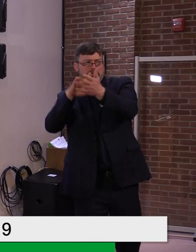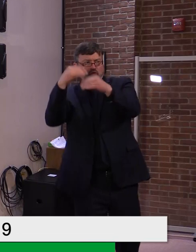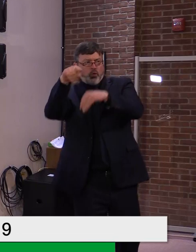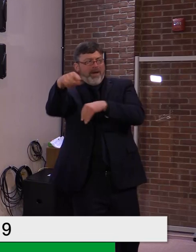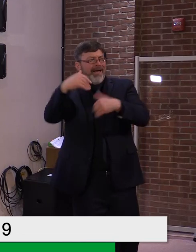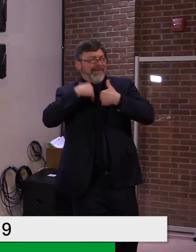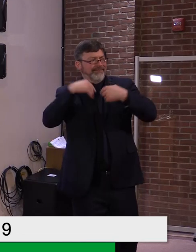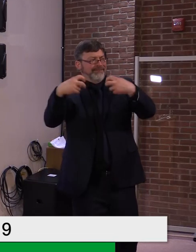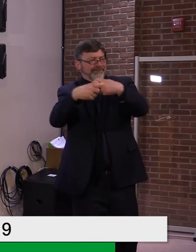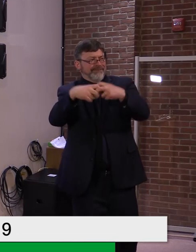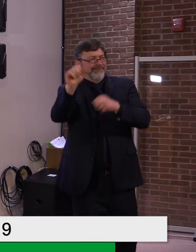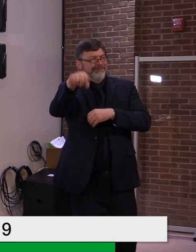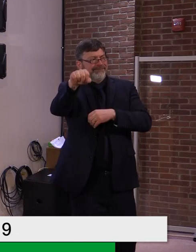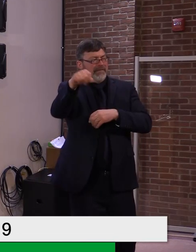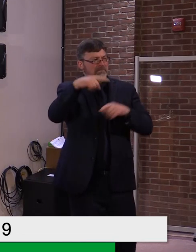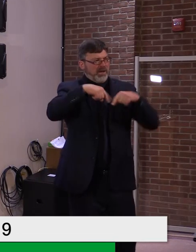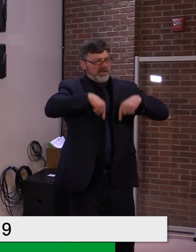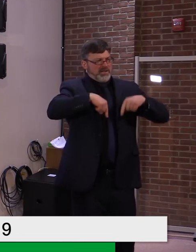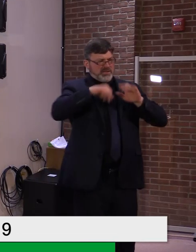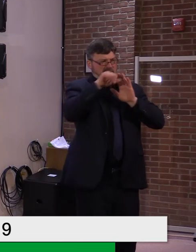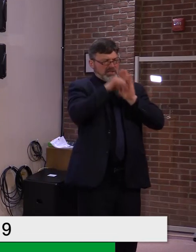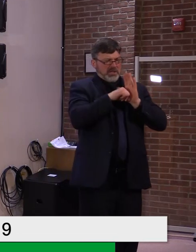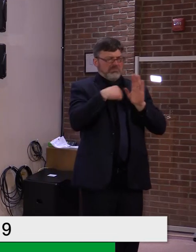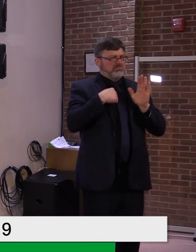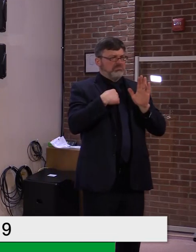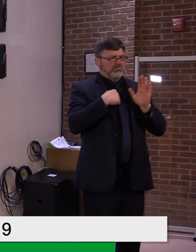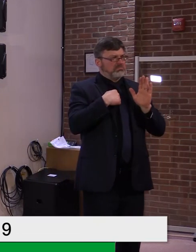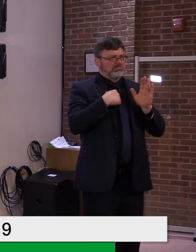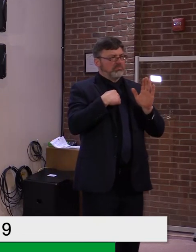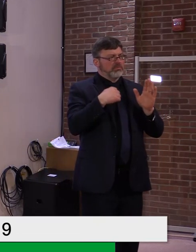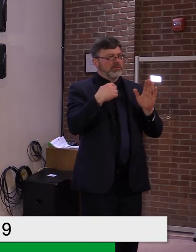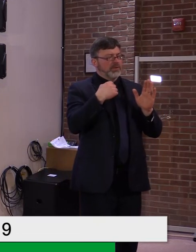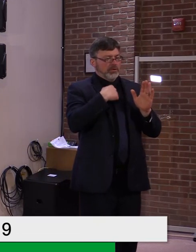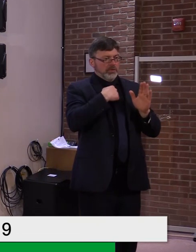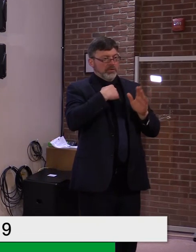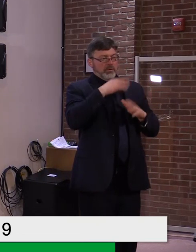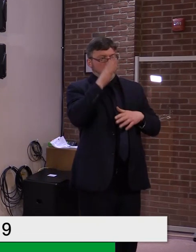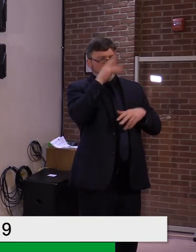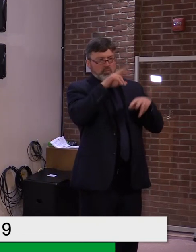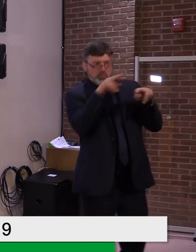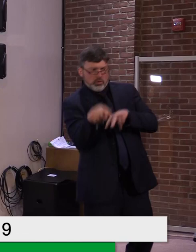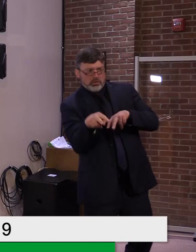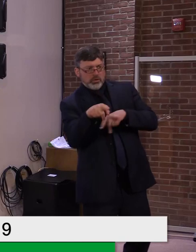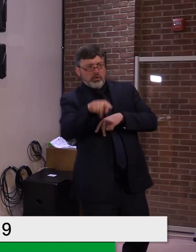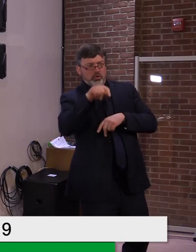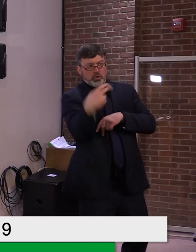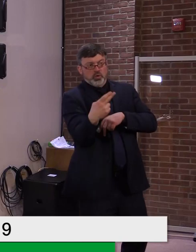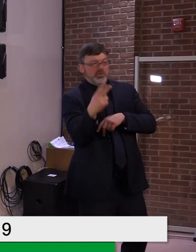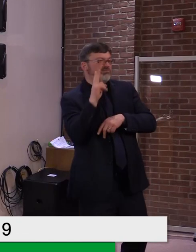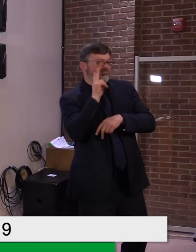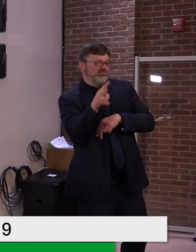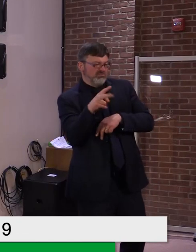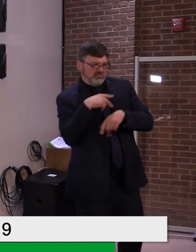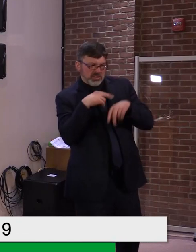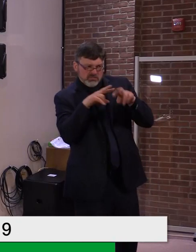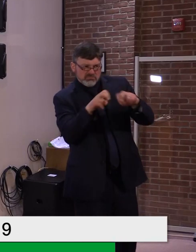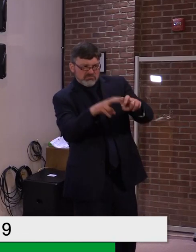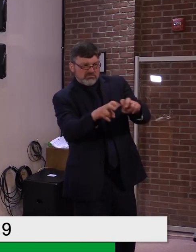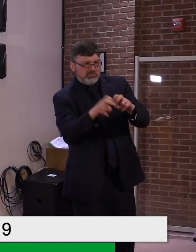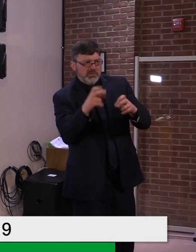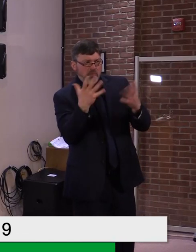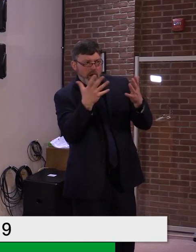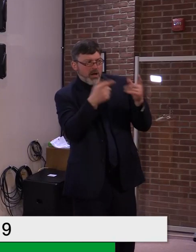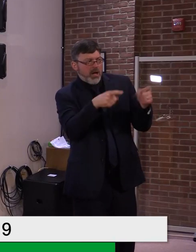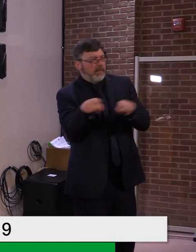Obviously, our first day numbers are pretty substantial in terms of the people